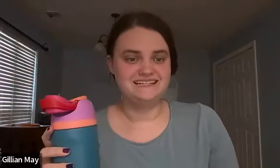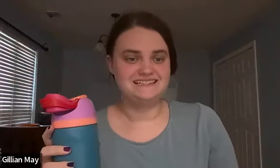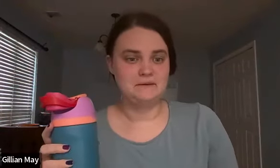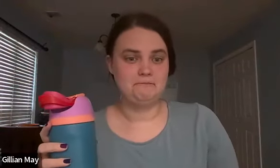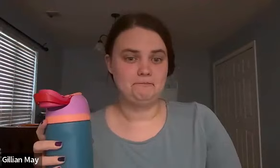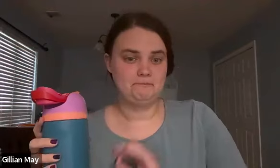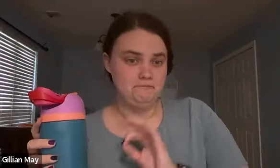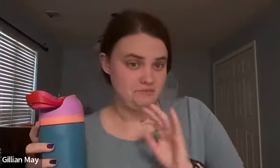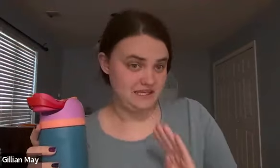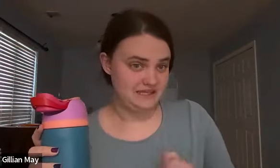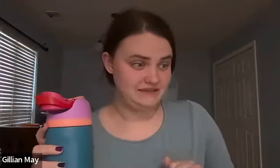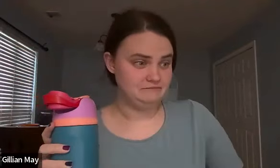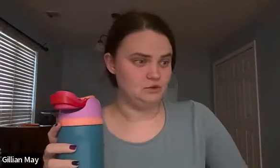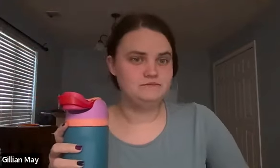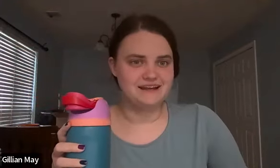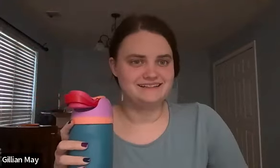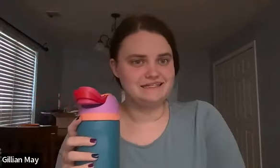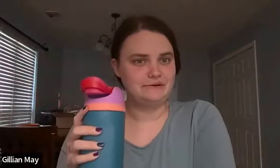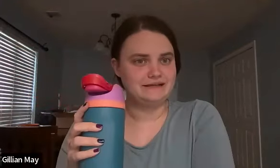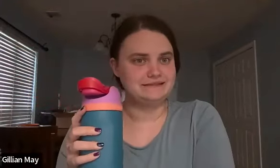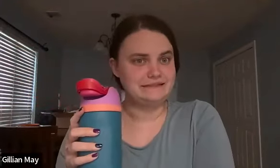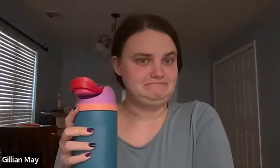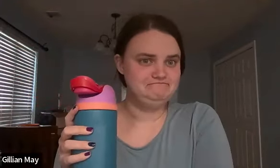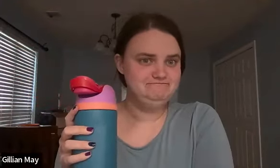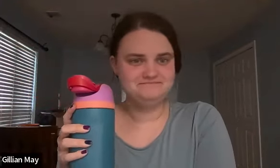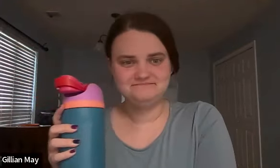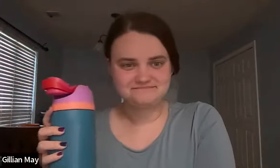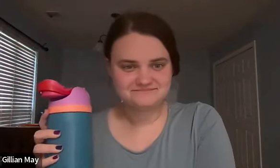Perfect. B. Whoop, I did it when I said it.